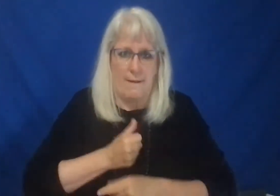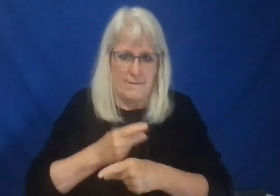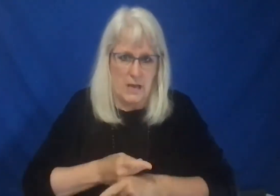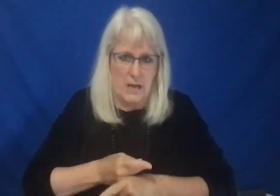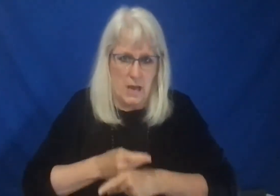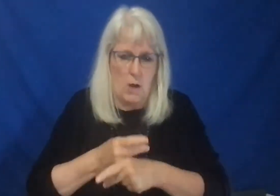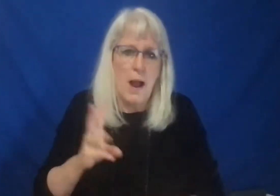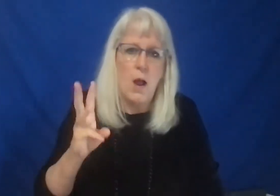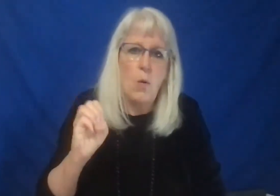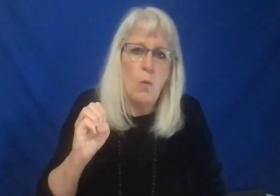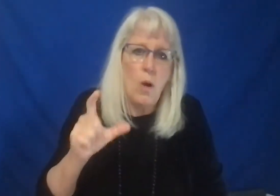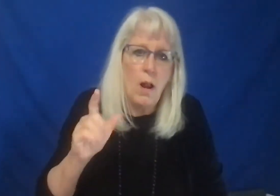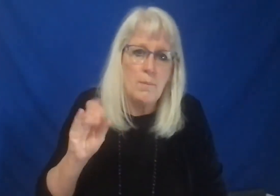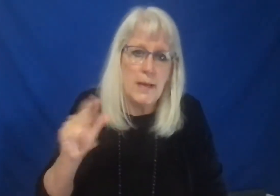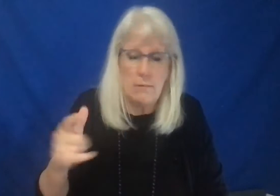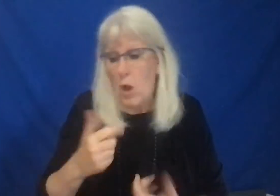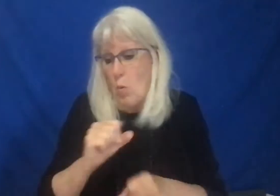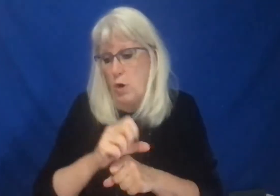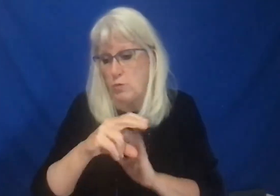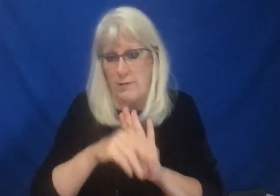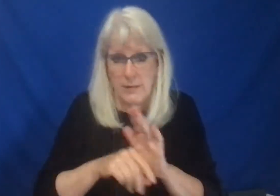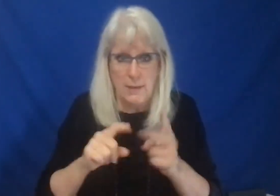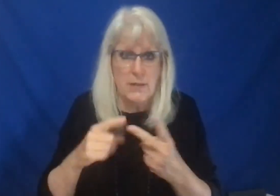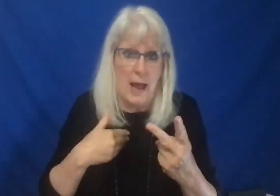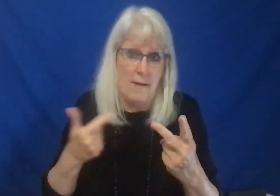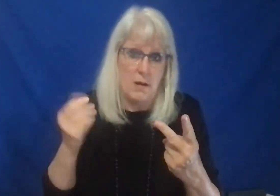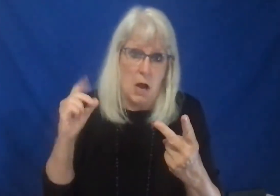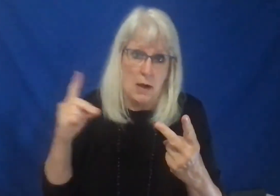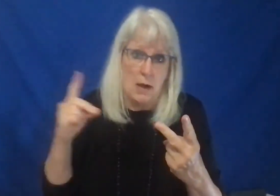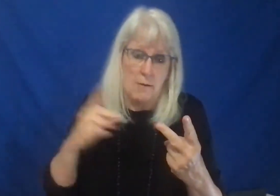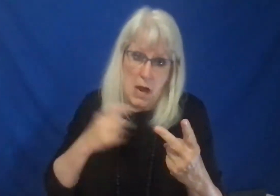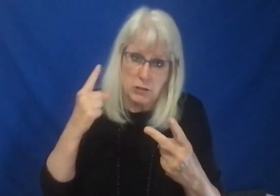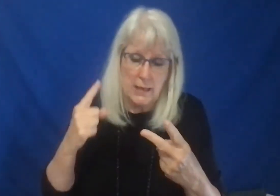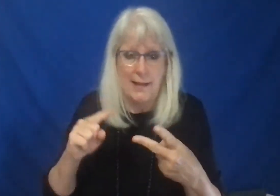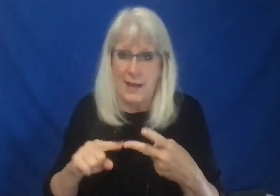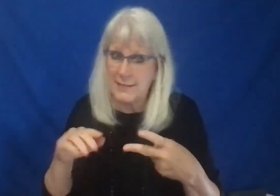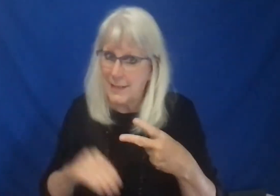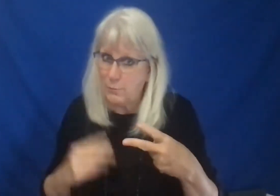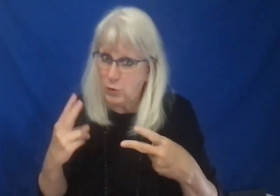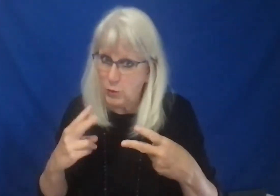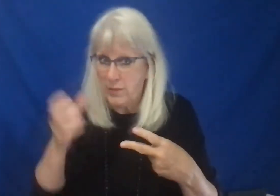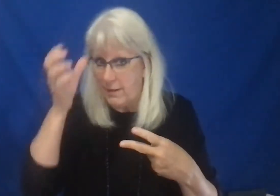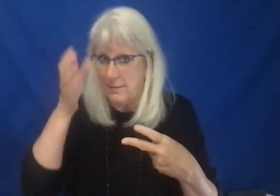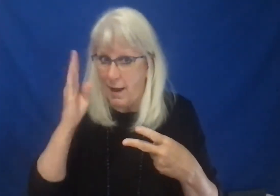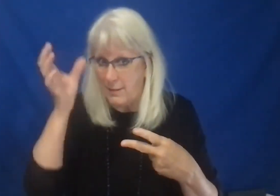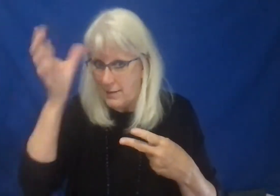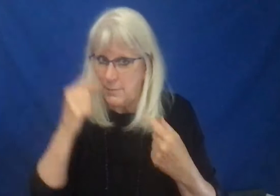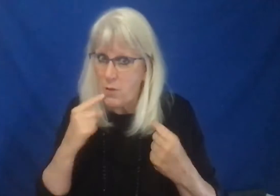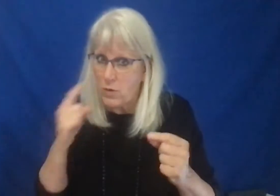these 12 steps, by having a God of my understanding that takes me to step 2, and having a God concept that works for me, by